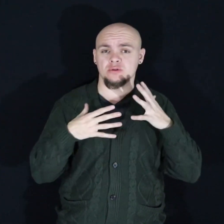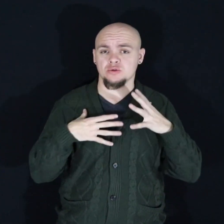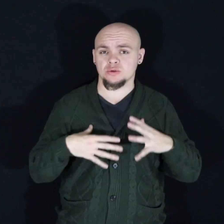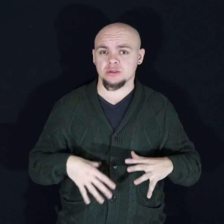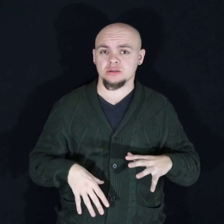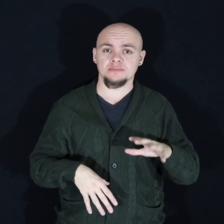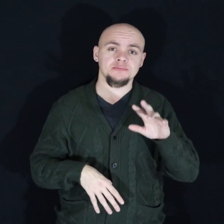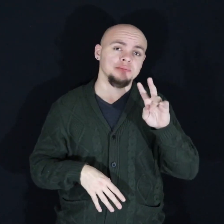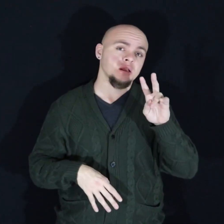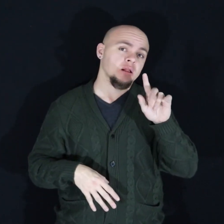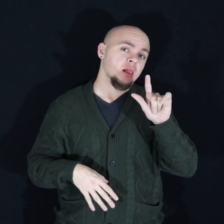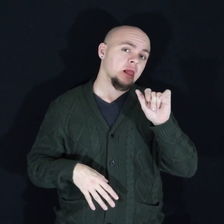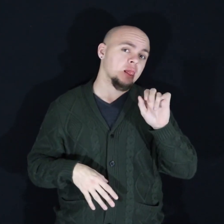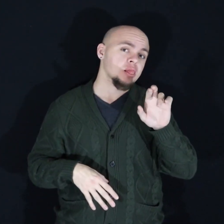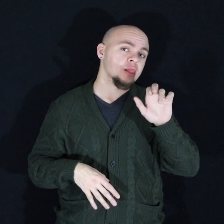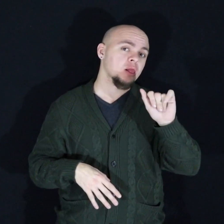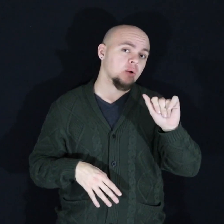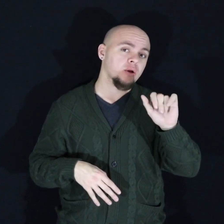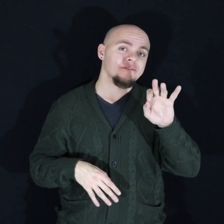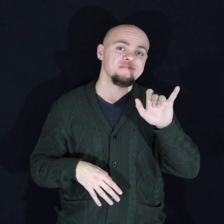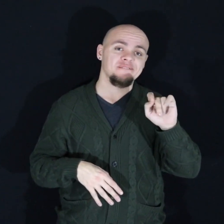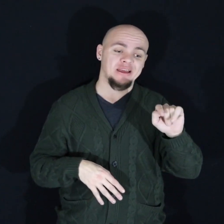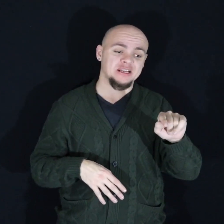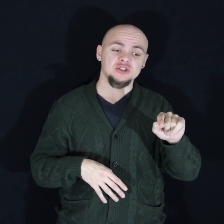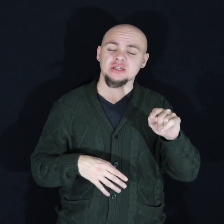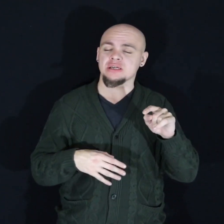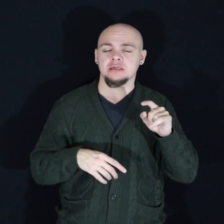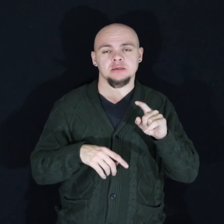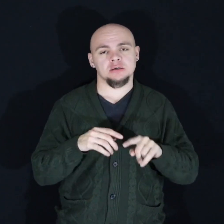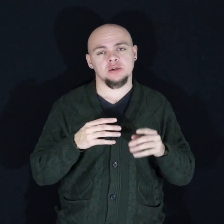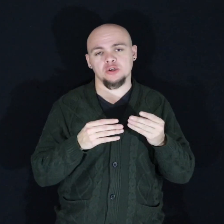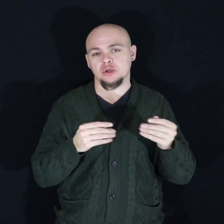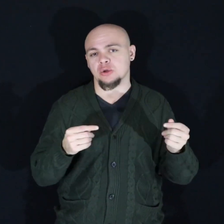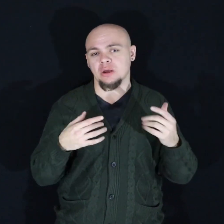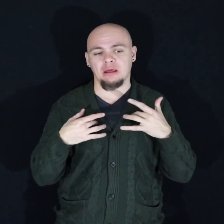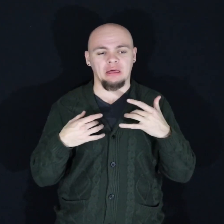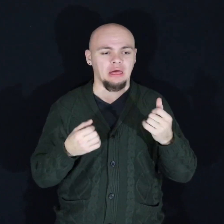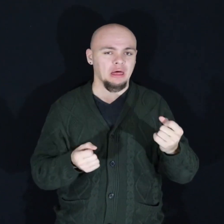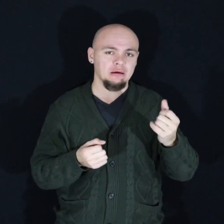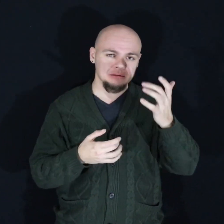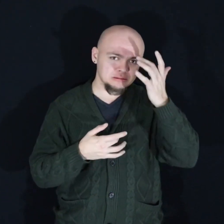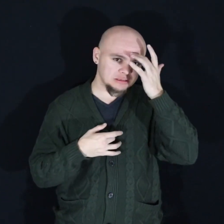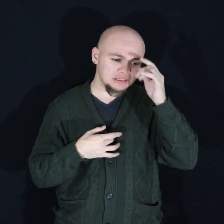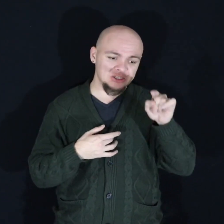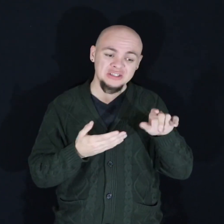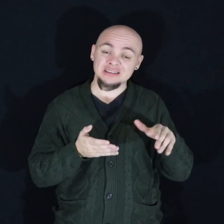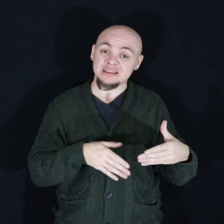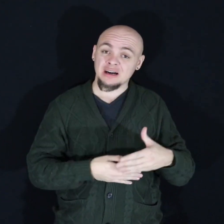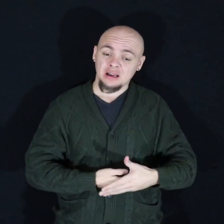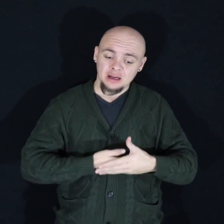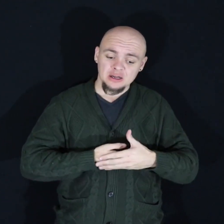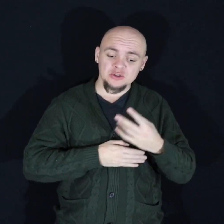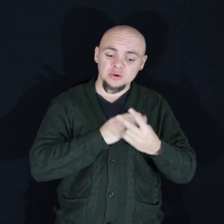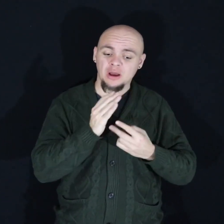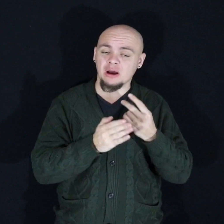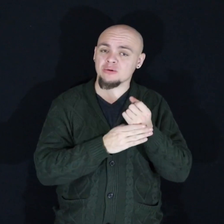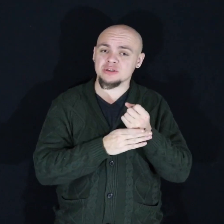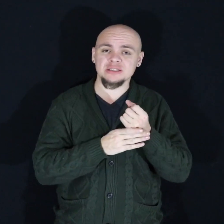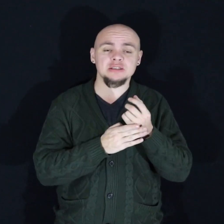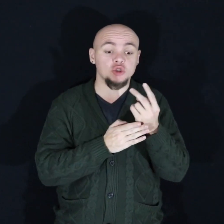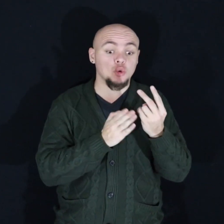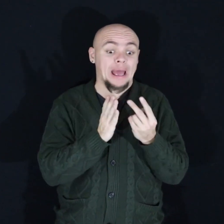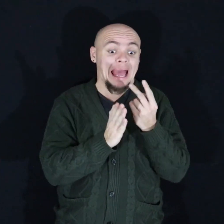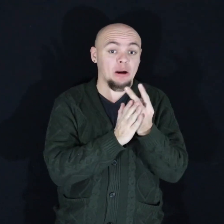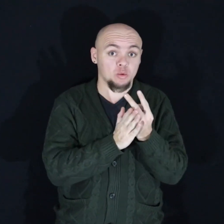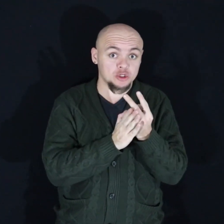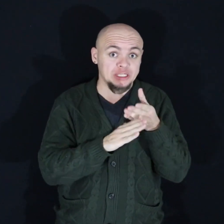Laura Faith had an incurable health condition and died in my arms 2 hours after her birth. After Laura passed, I turned to my